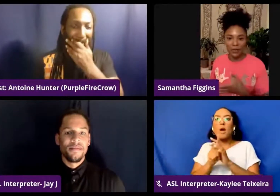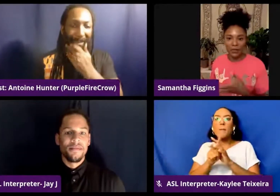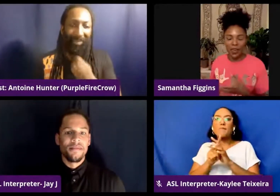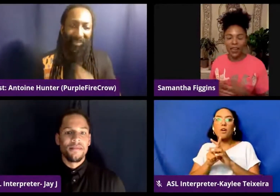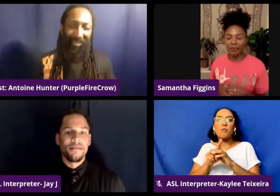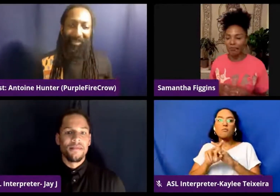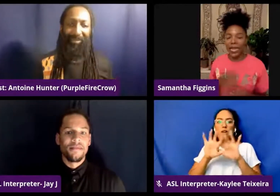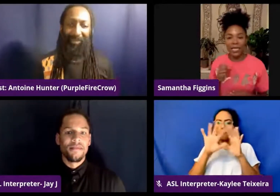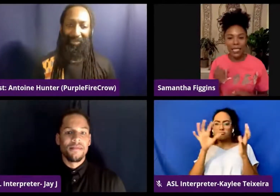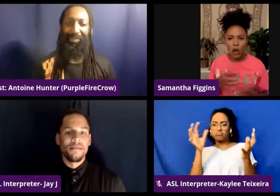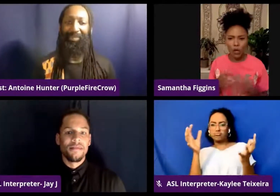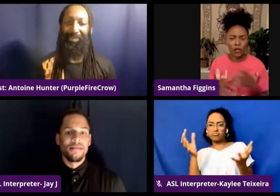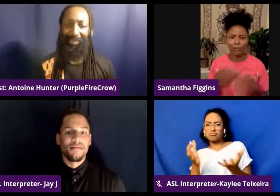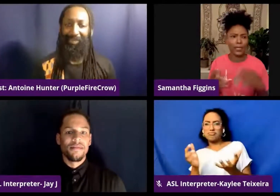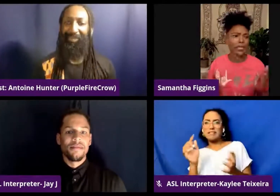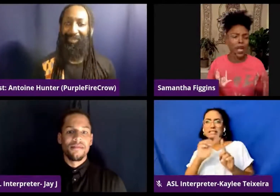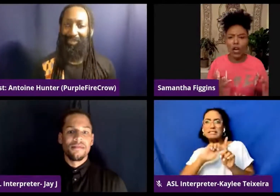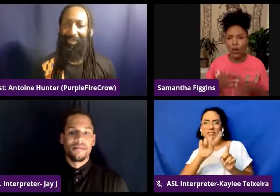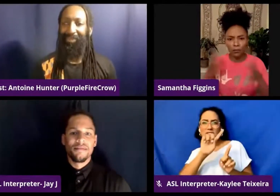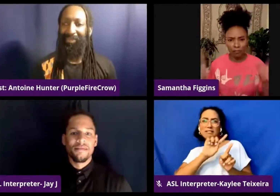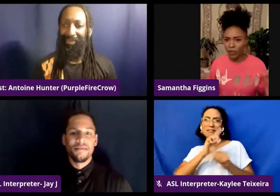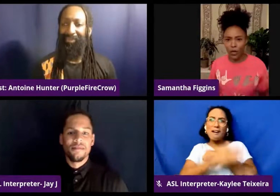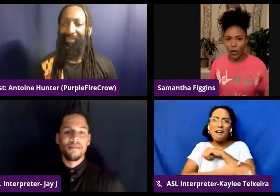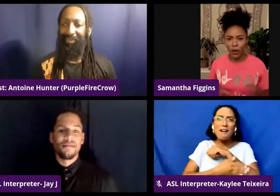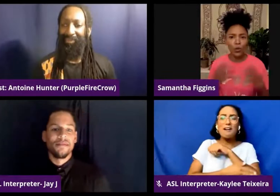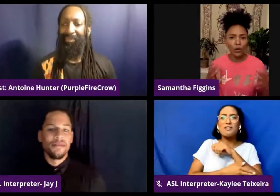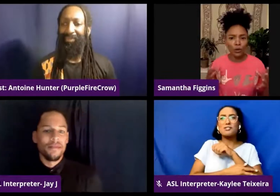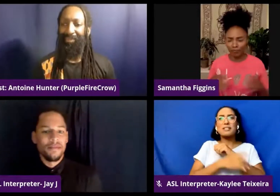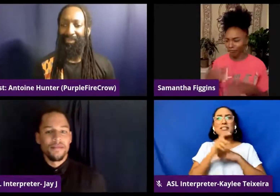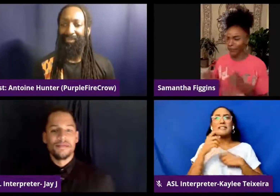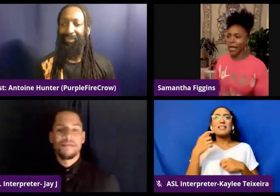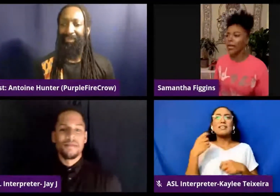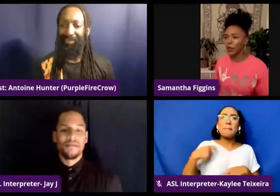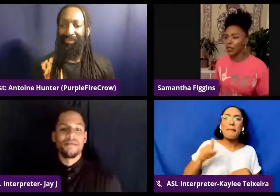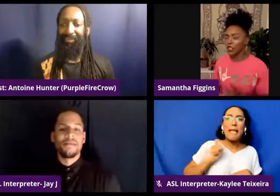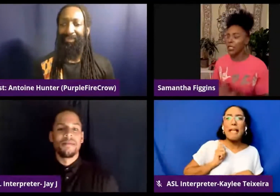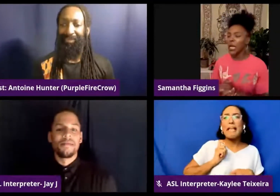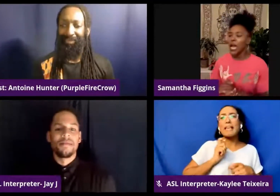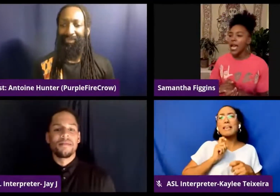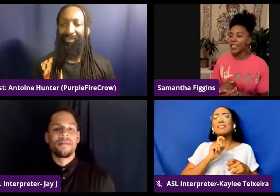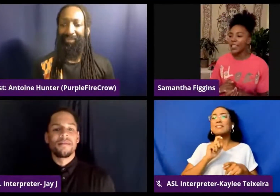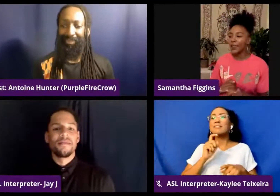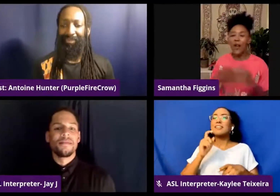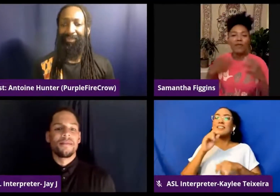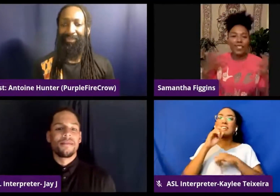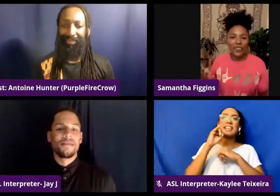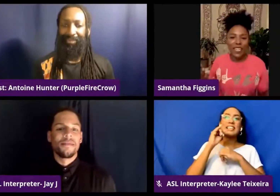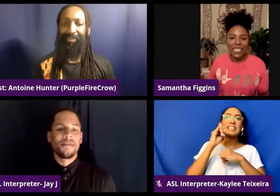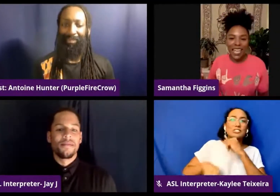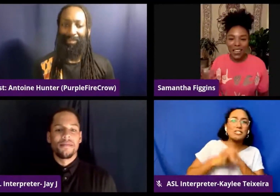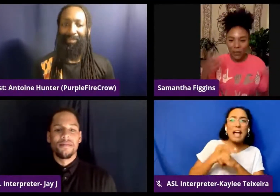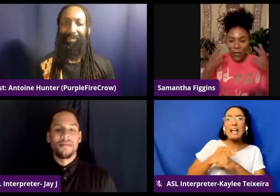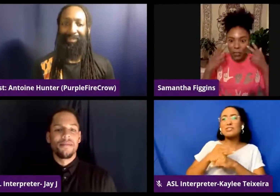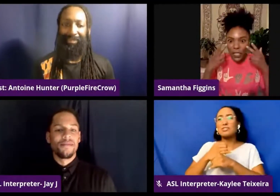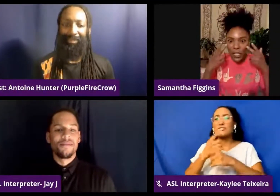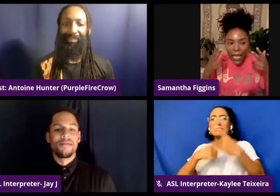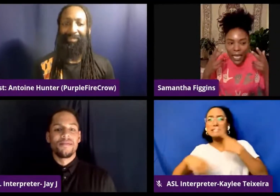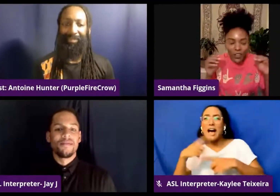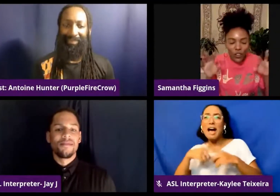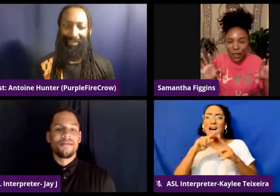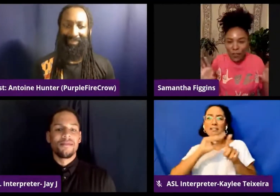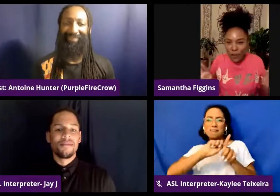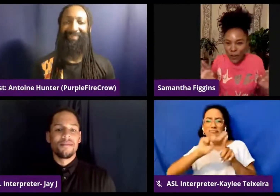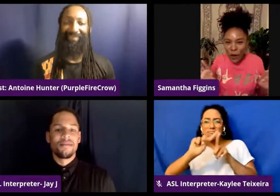different types of ASL or BSL or, global sign languages. And so that was just really exciting for me to